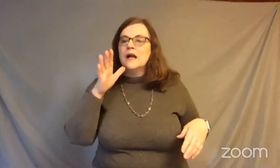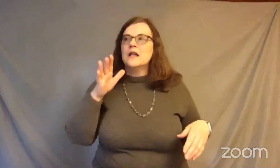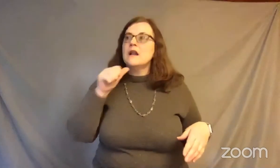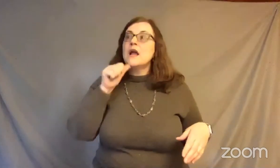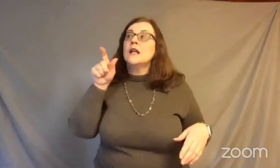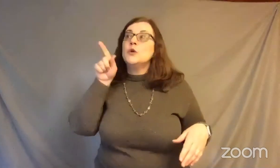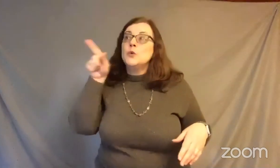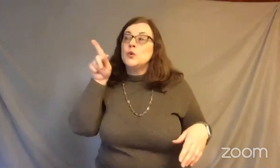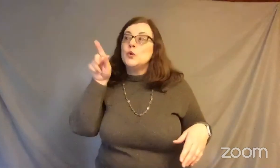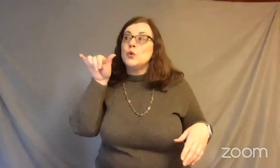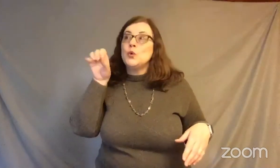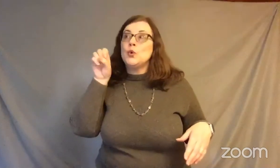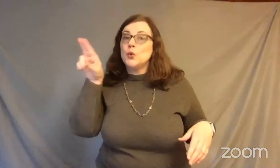they will say baby.